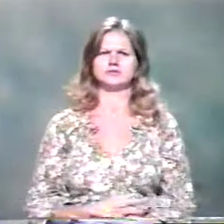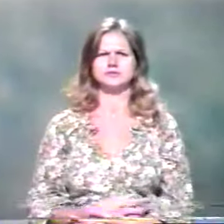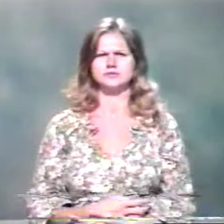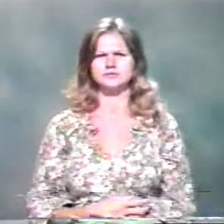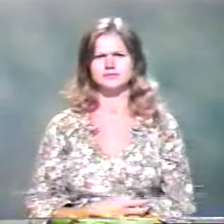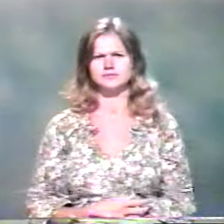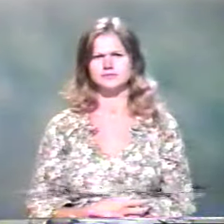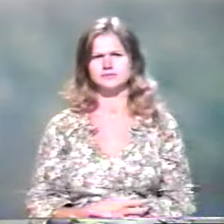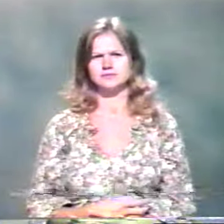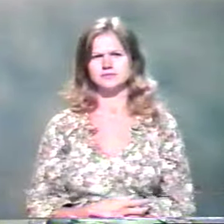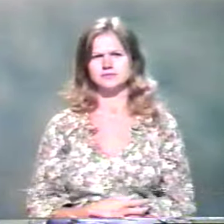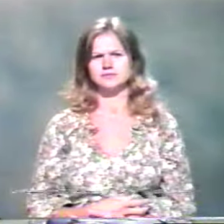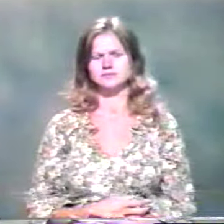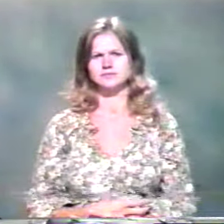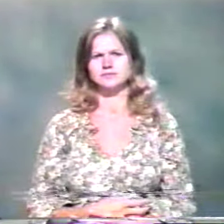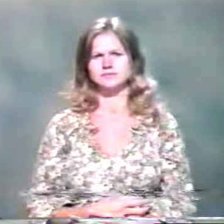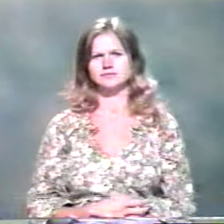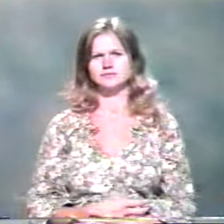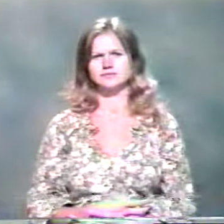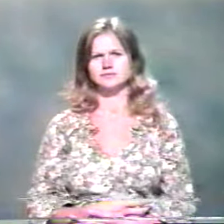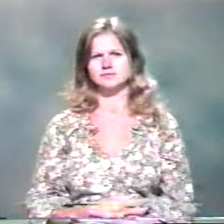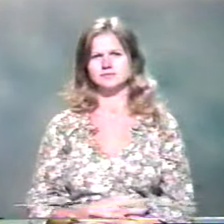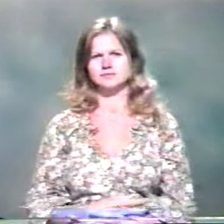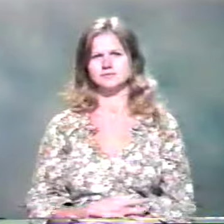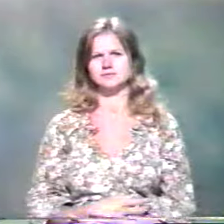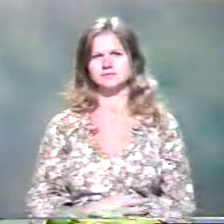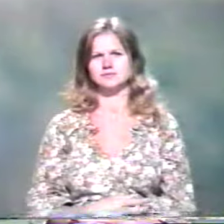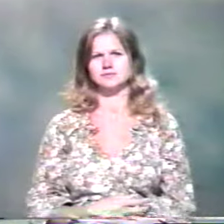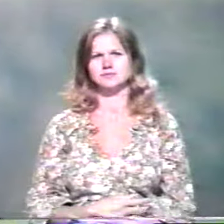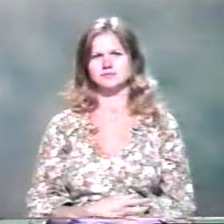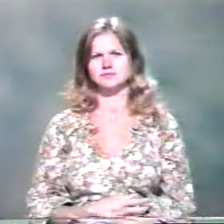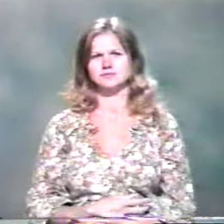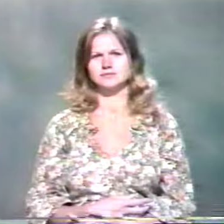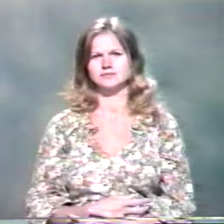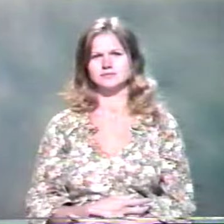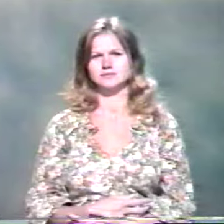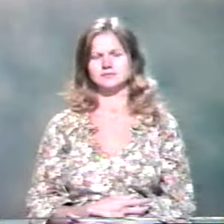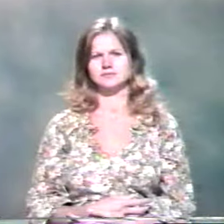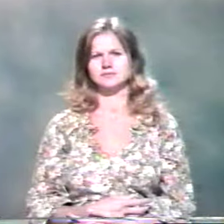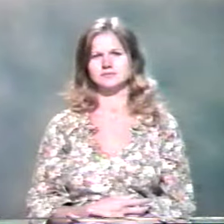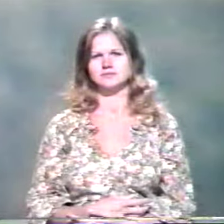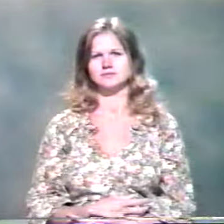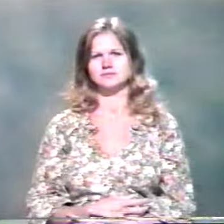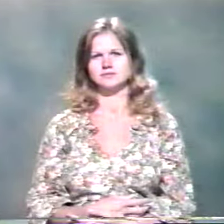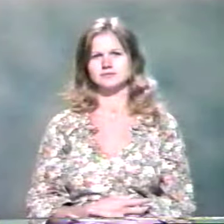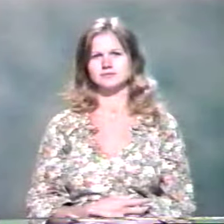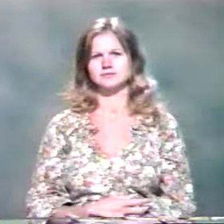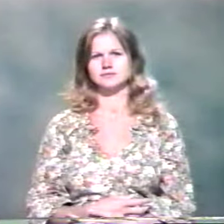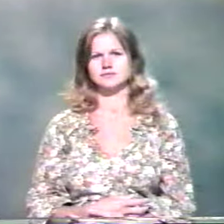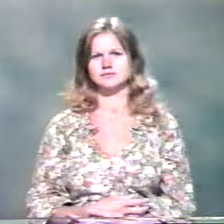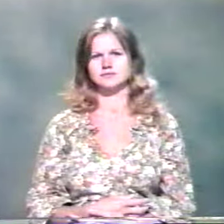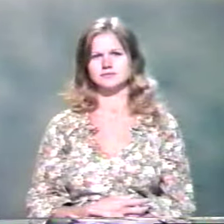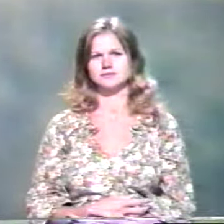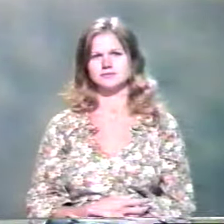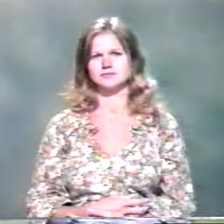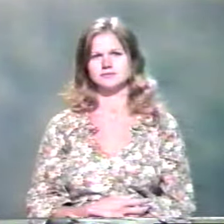I told her, no, I have you and your brother, that's all. The sign finish here means that's all.